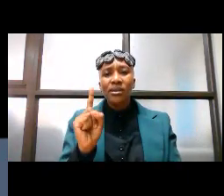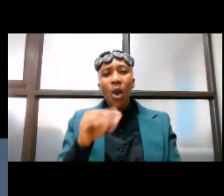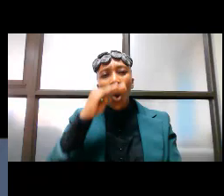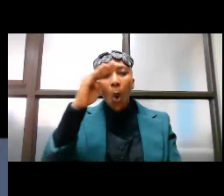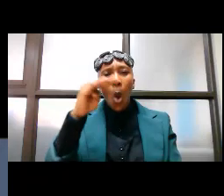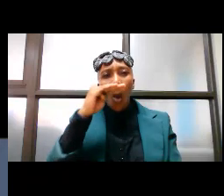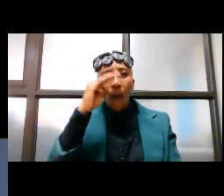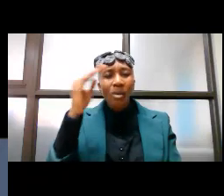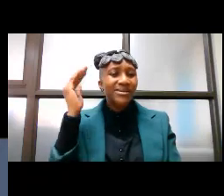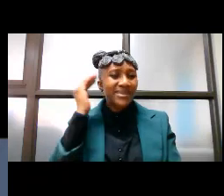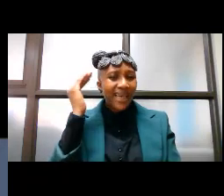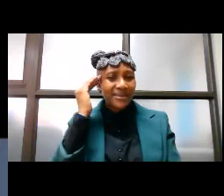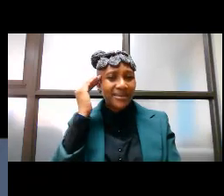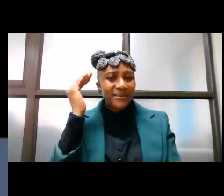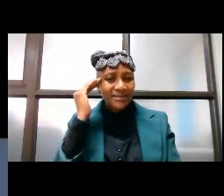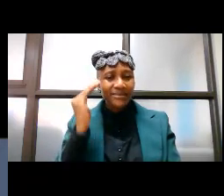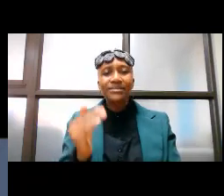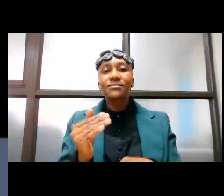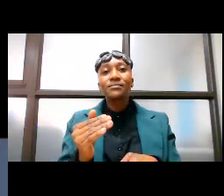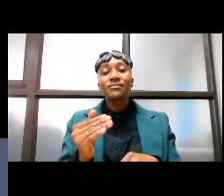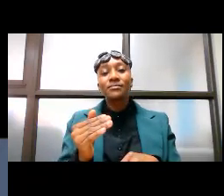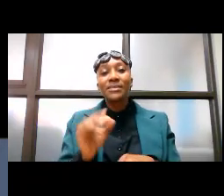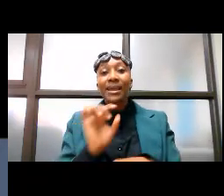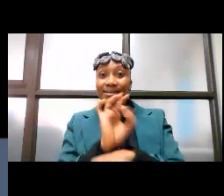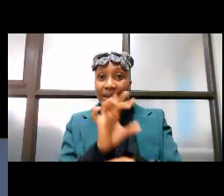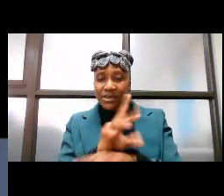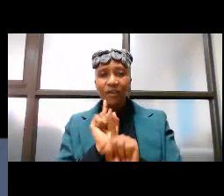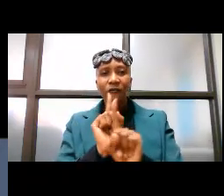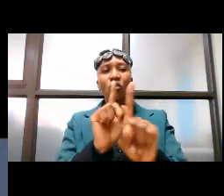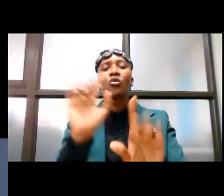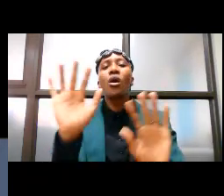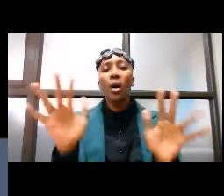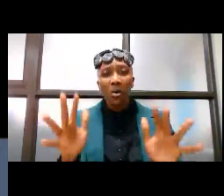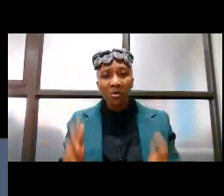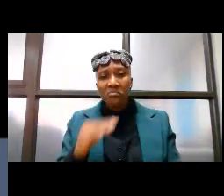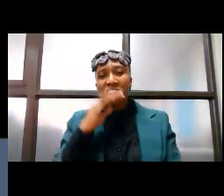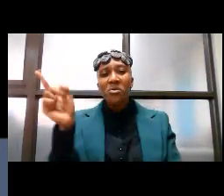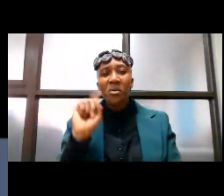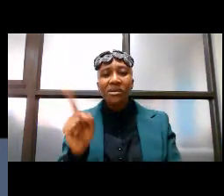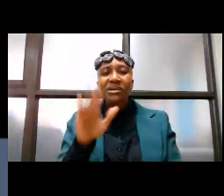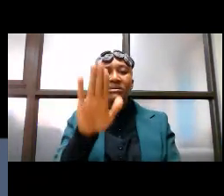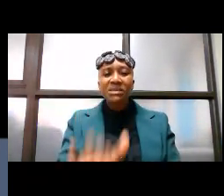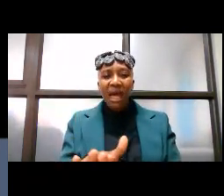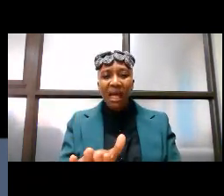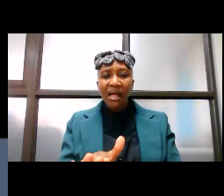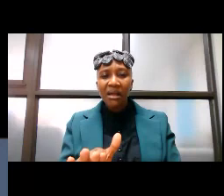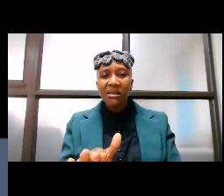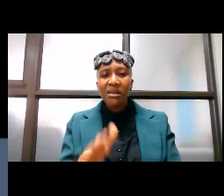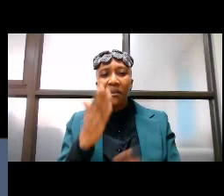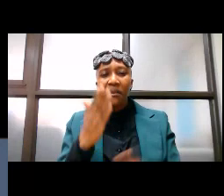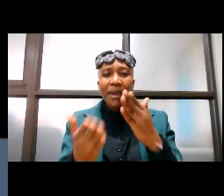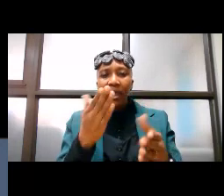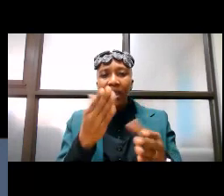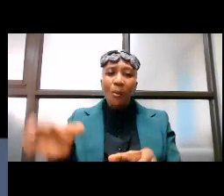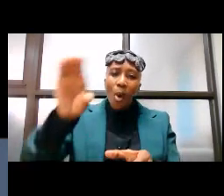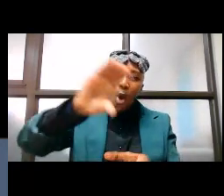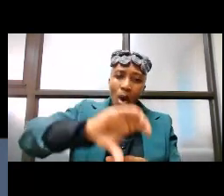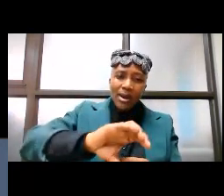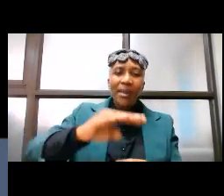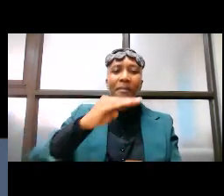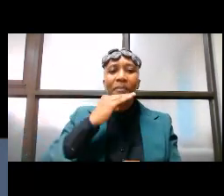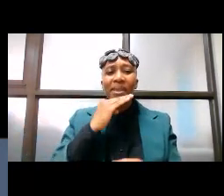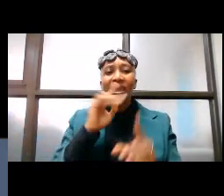tips to follow. Here's a child pouring, and you would be considering how not to miss. And